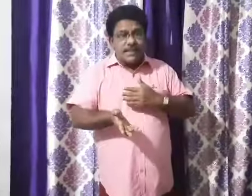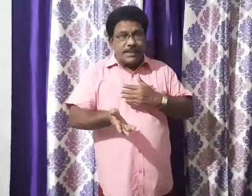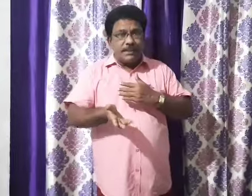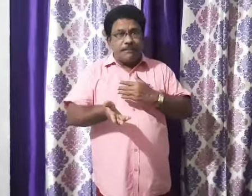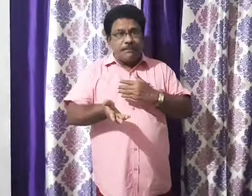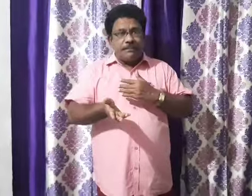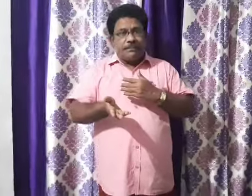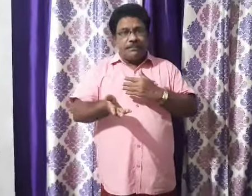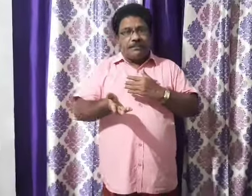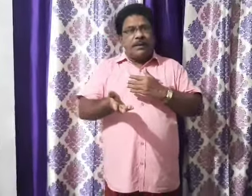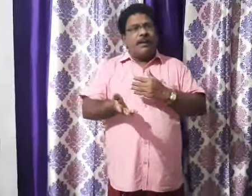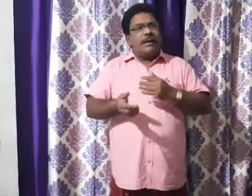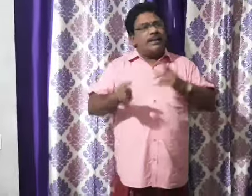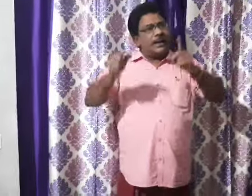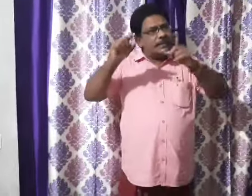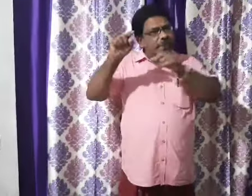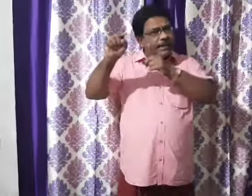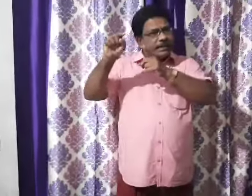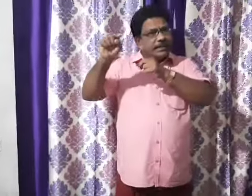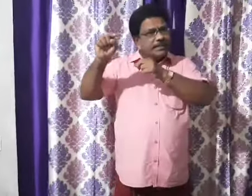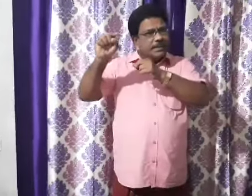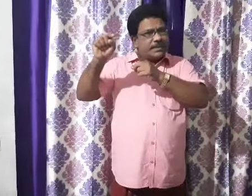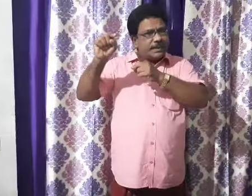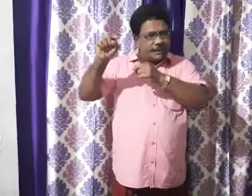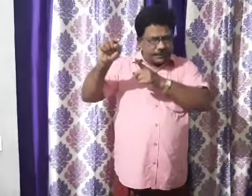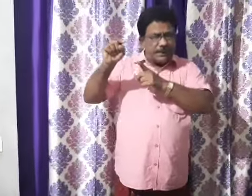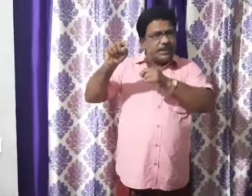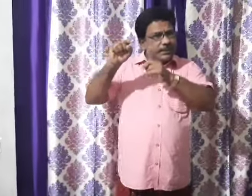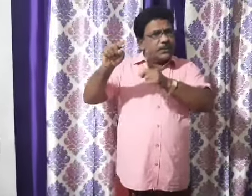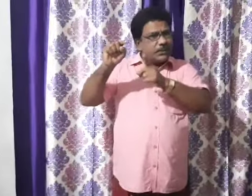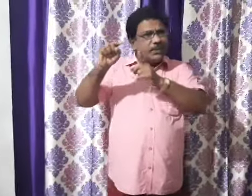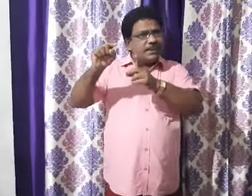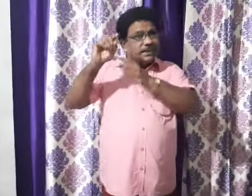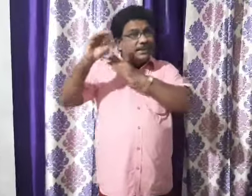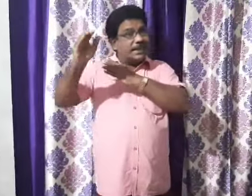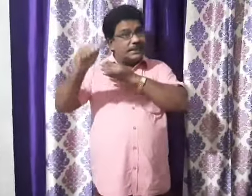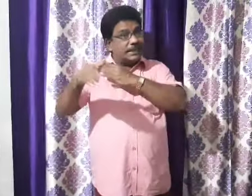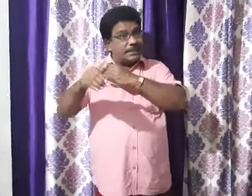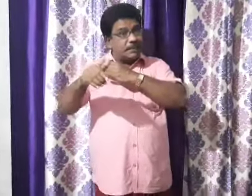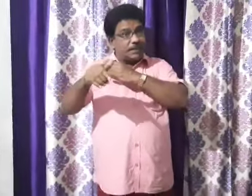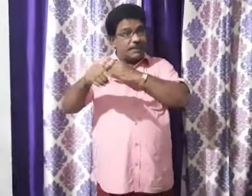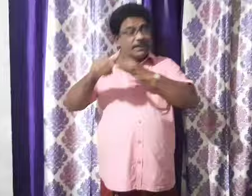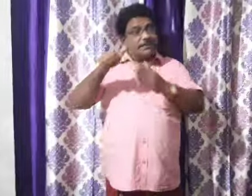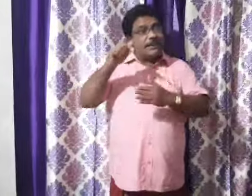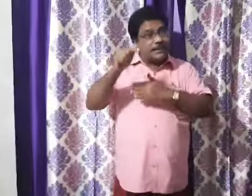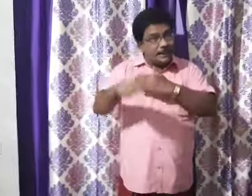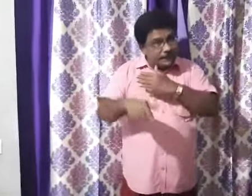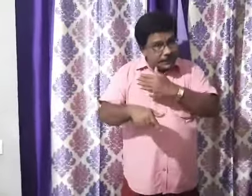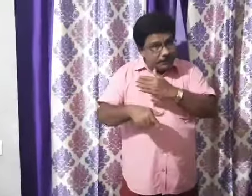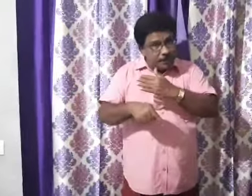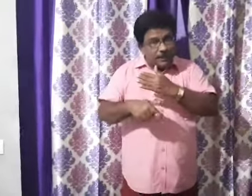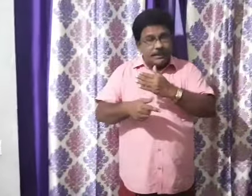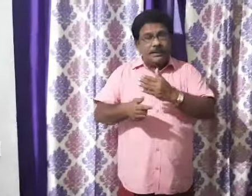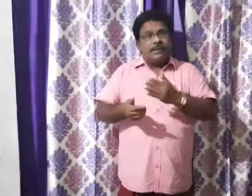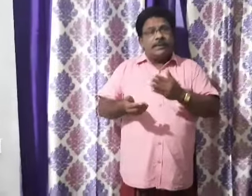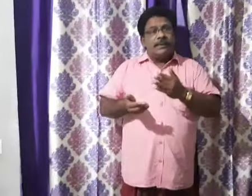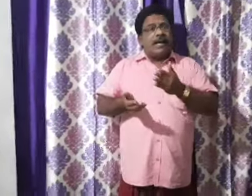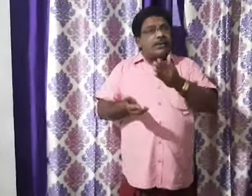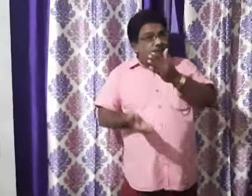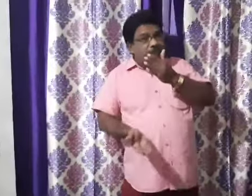potential. Actually, last year in 9th class we have studied. This is also known as this guy's unemployment. What is meant this guy's unemployment? Actually,